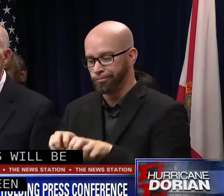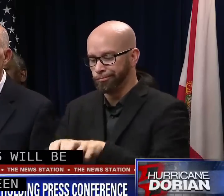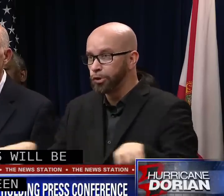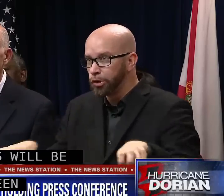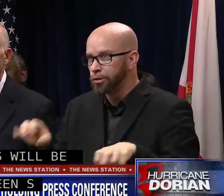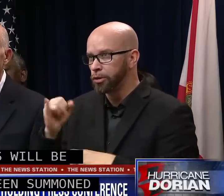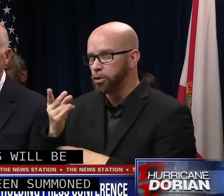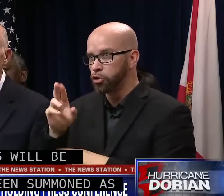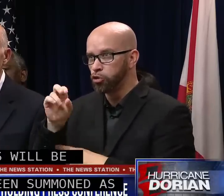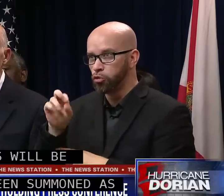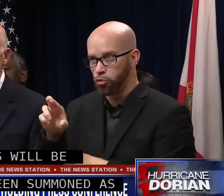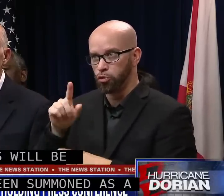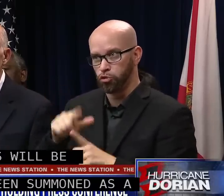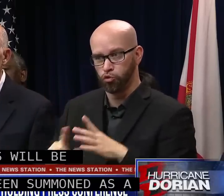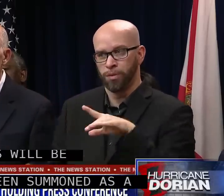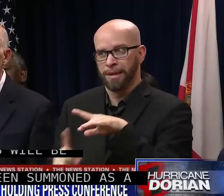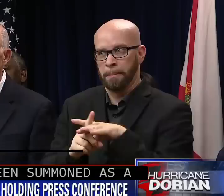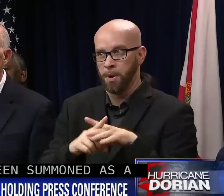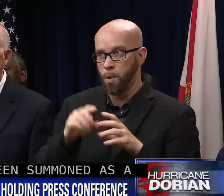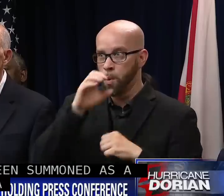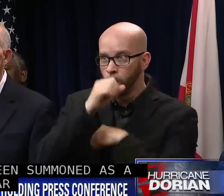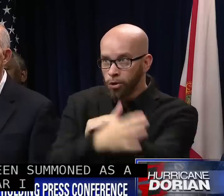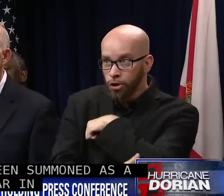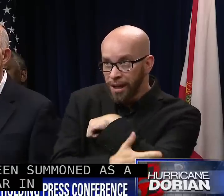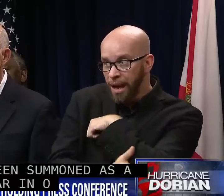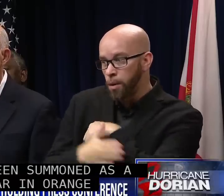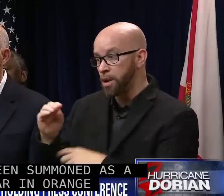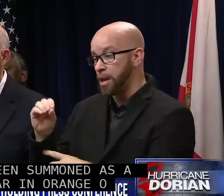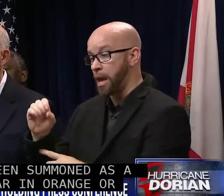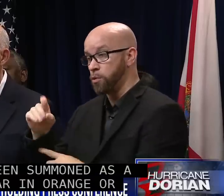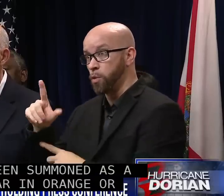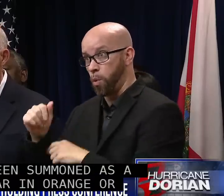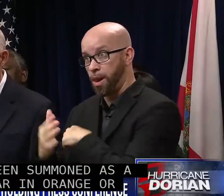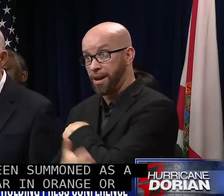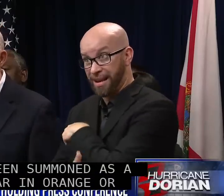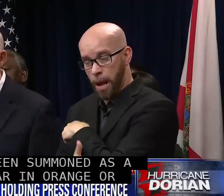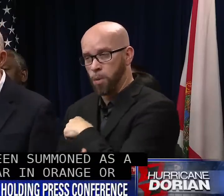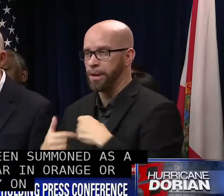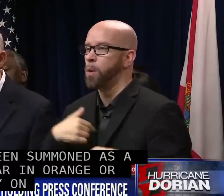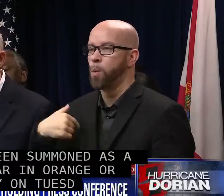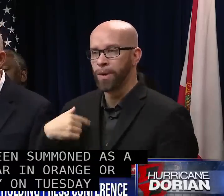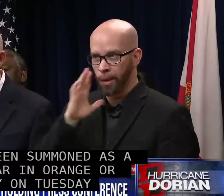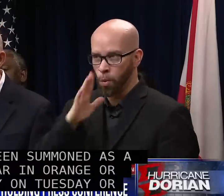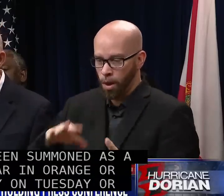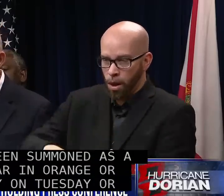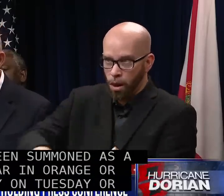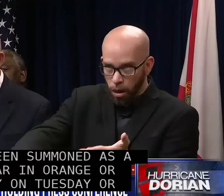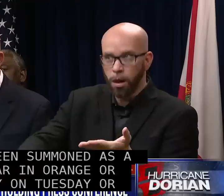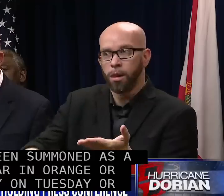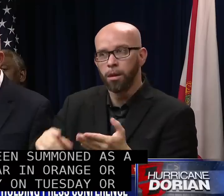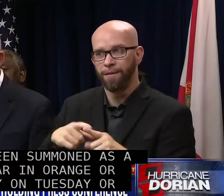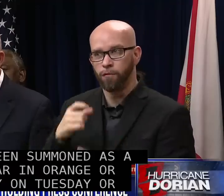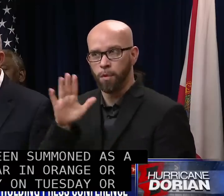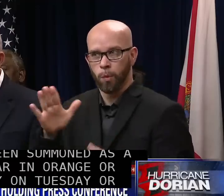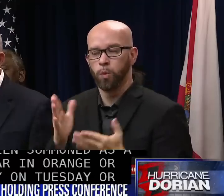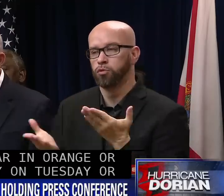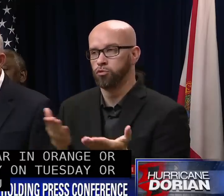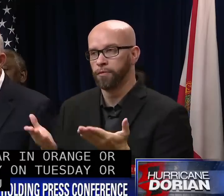or Osceola County on Tuesday or Wednesday, you are excused from your jury service.